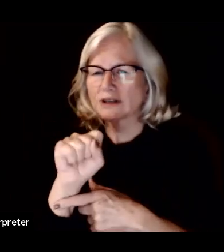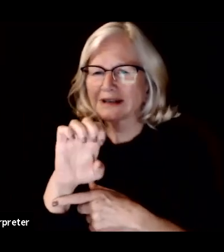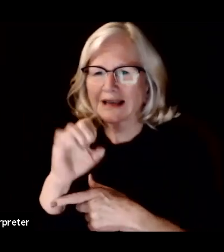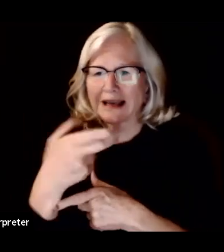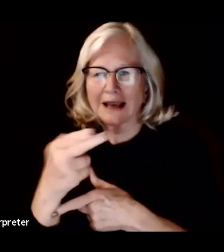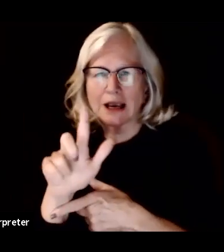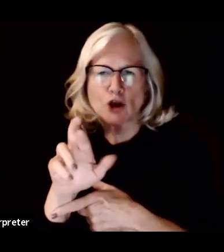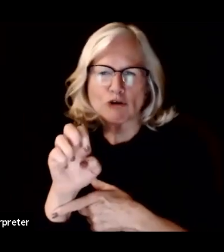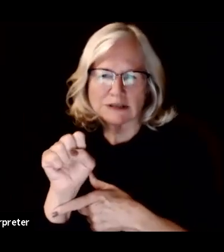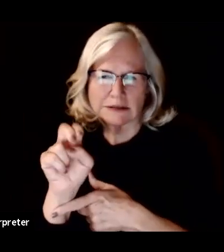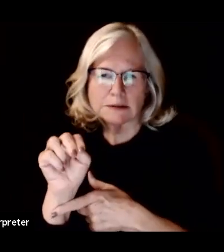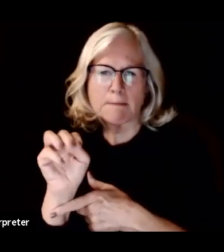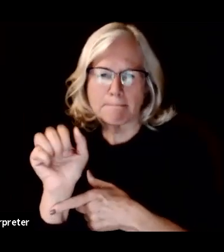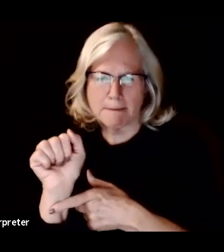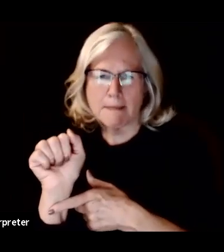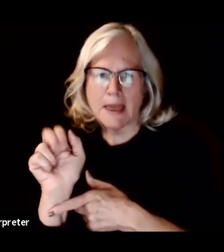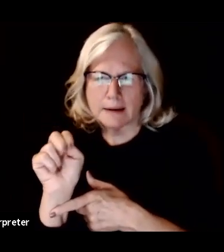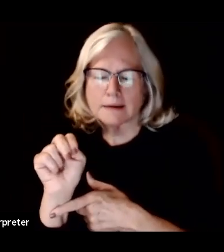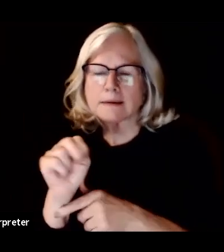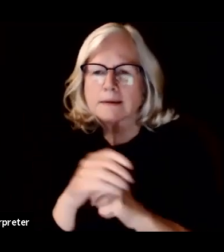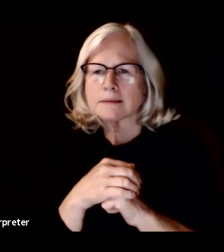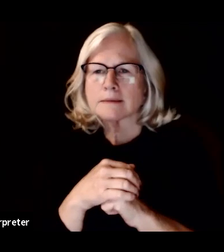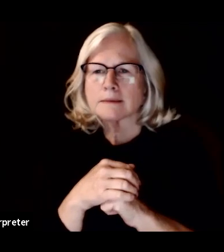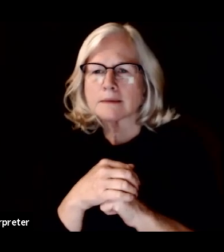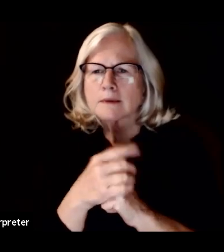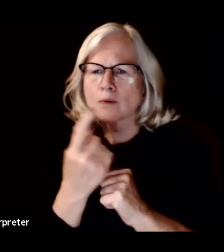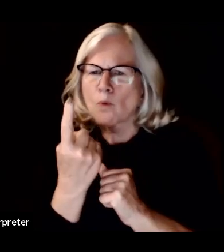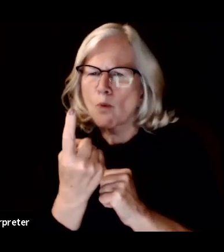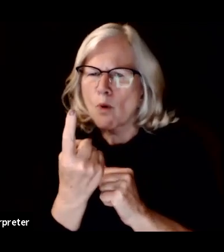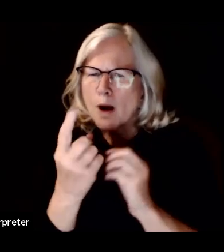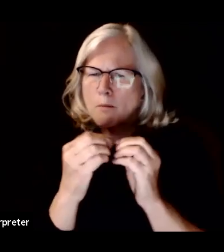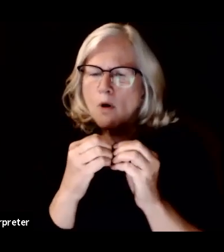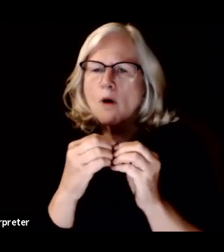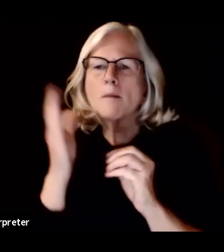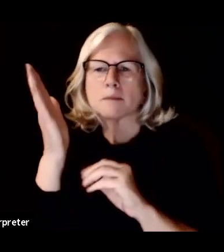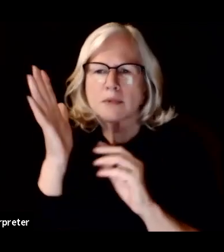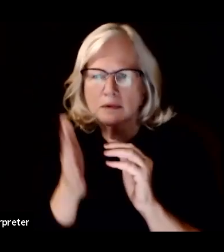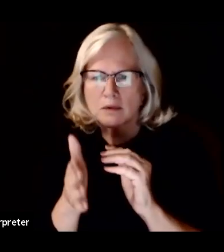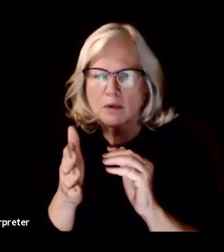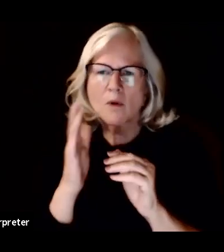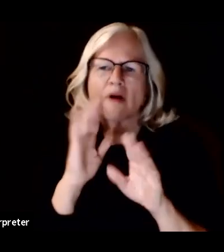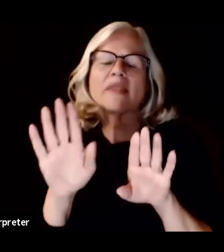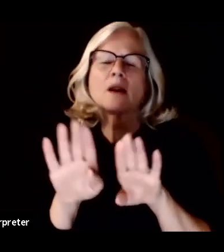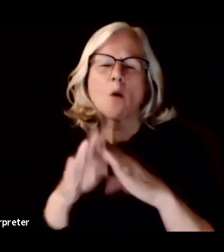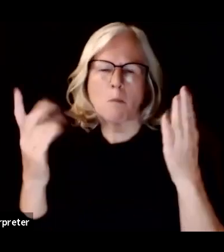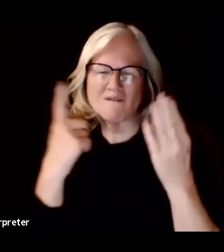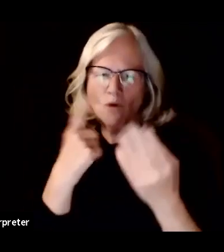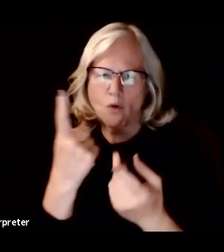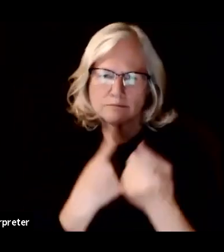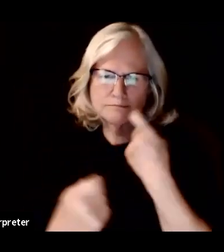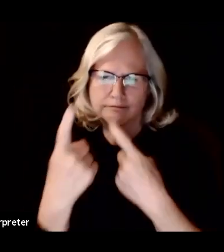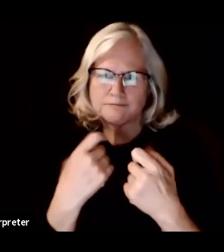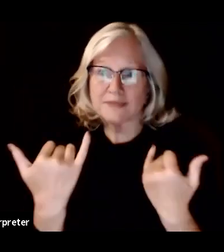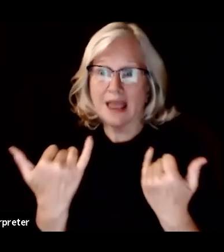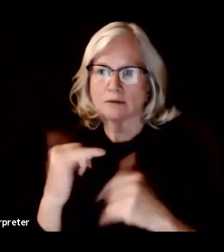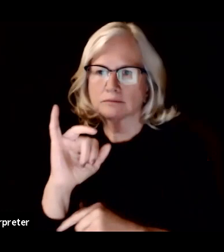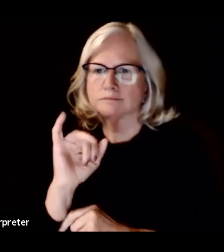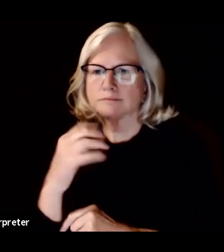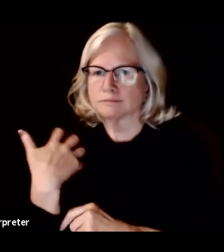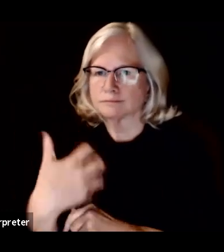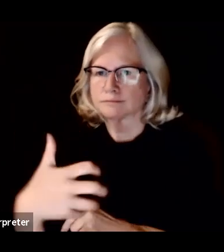from reporters on the line. With that, I'll now turn it over to Commissioner Malcolm. Thank you, Mike, and good afternoon, everybody. I'll be brief